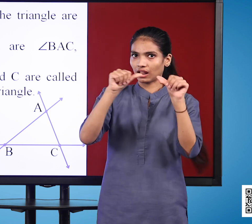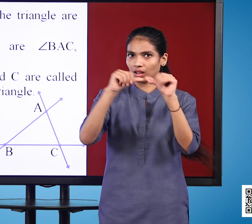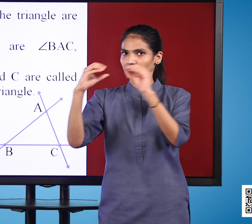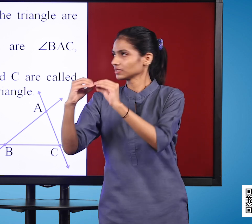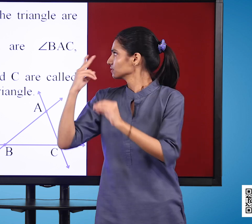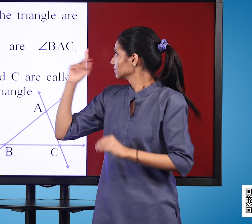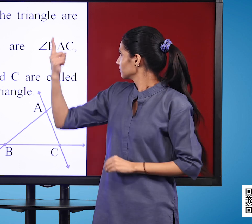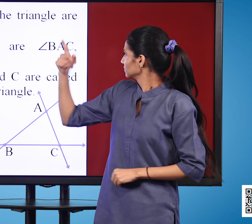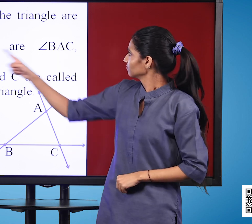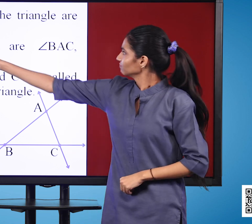AB,